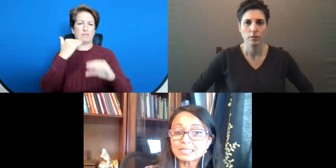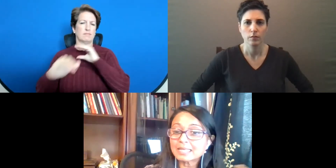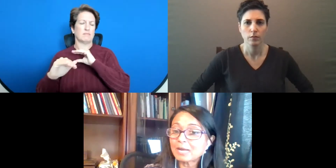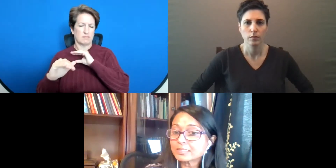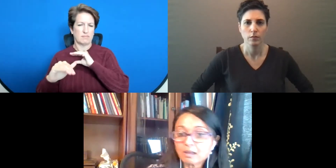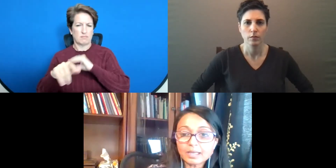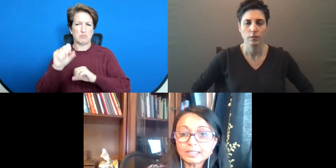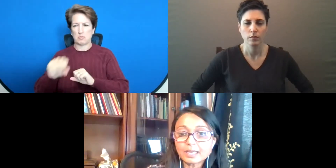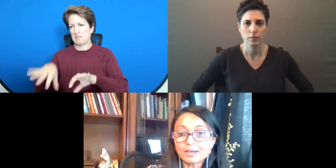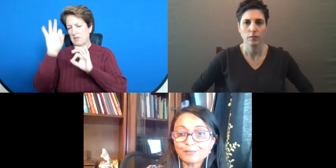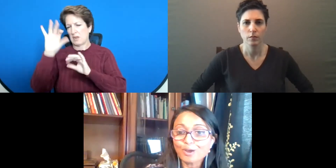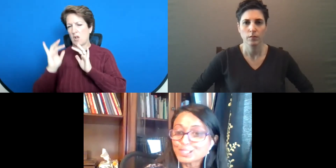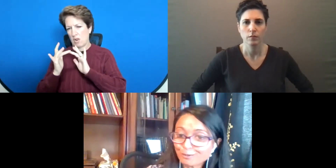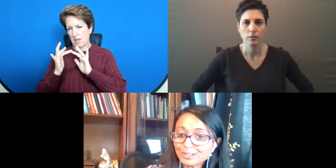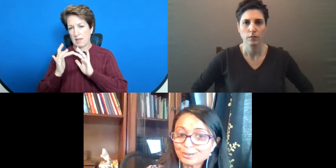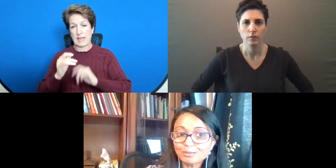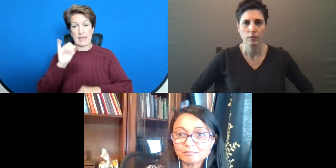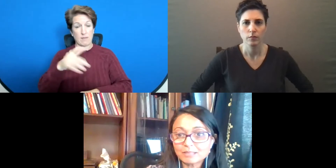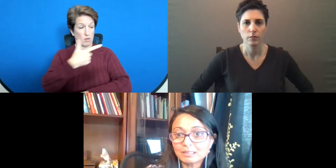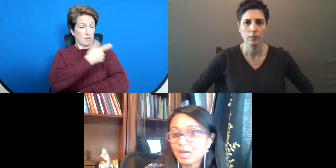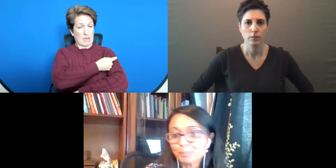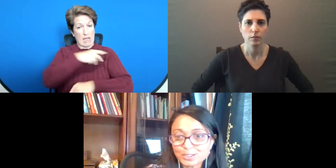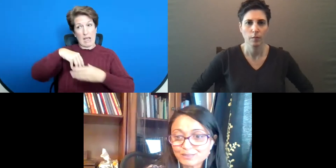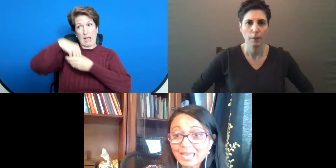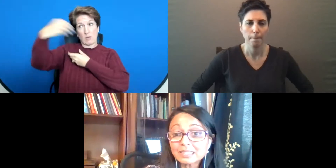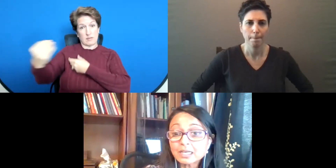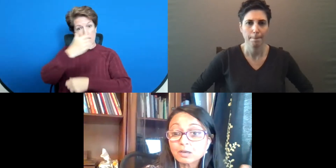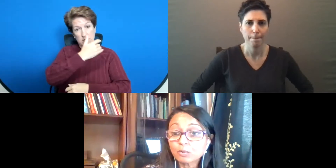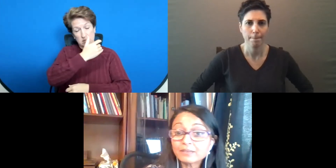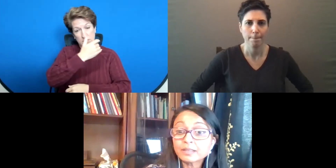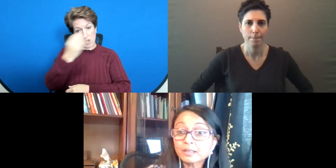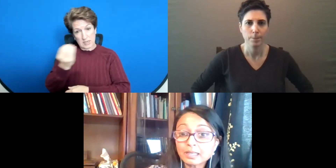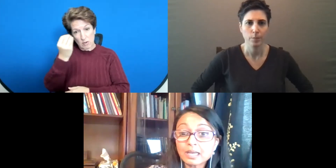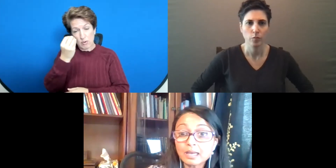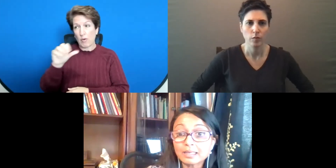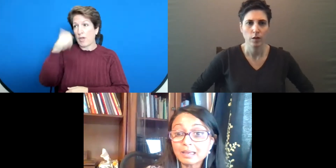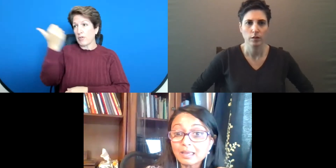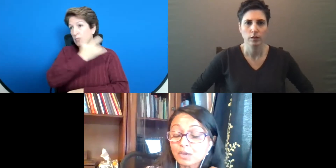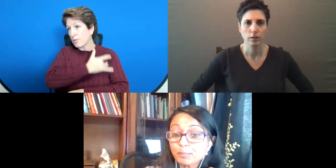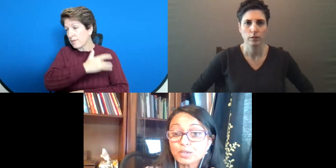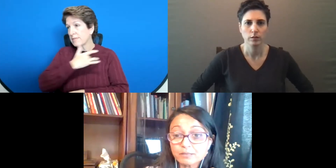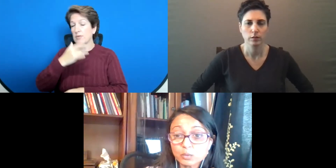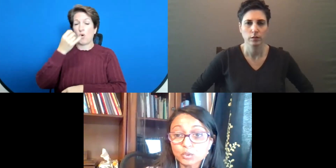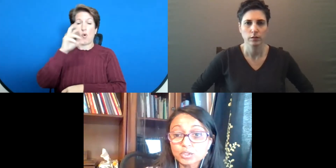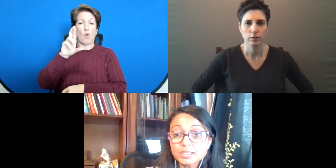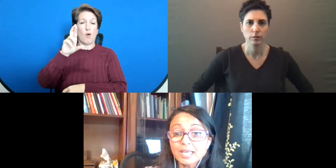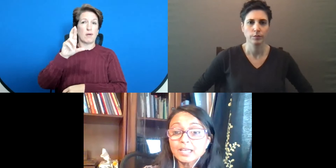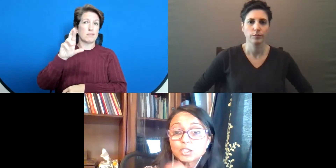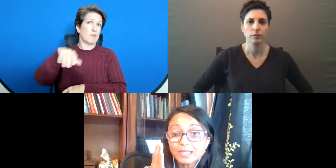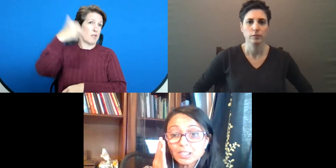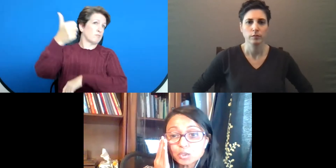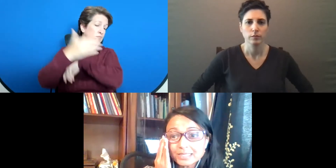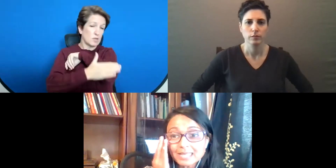were vaccinated outside of Ontario, in other parts of Canada, or even in other parts of the